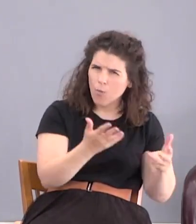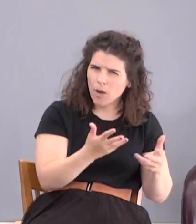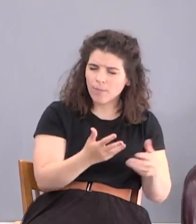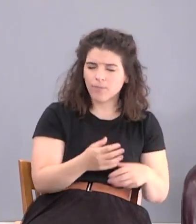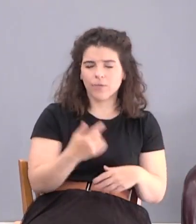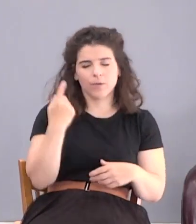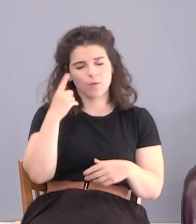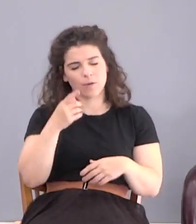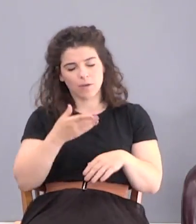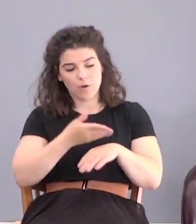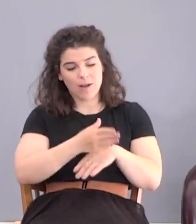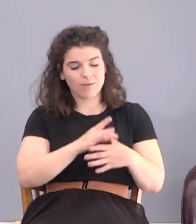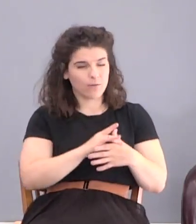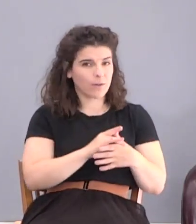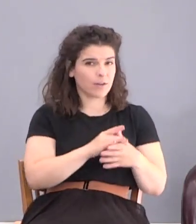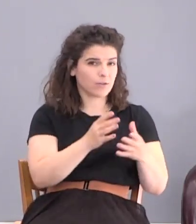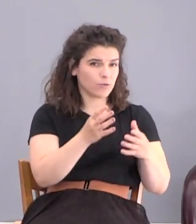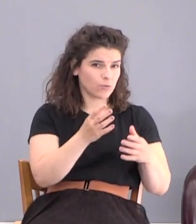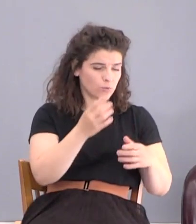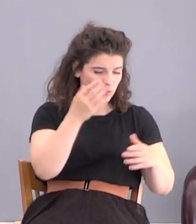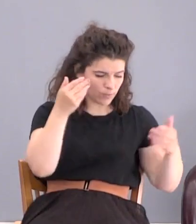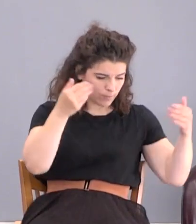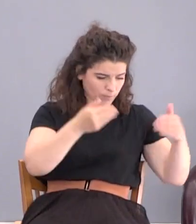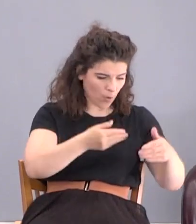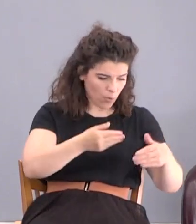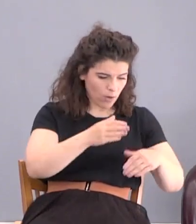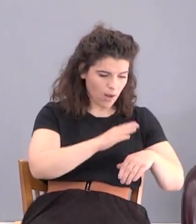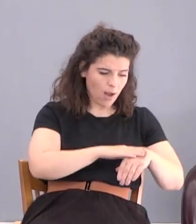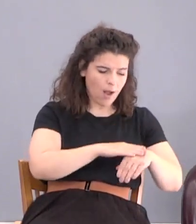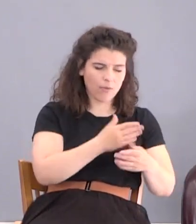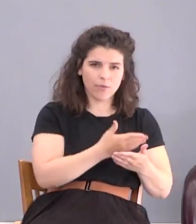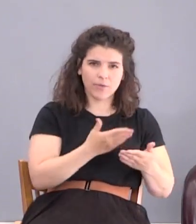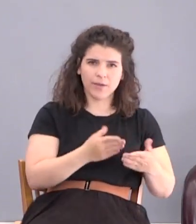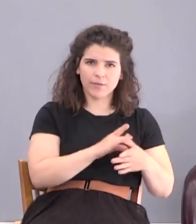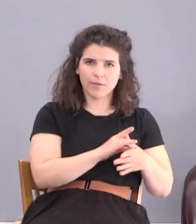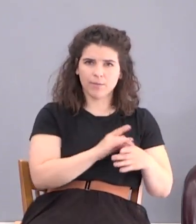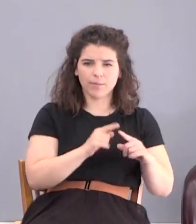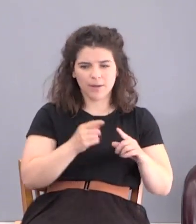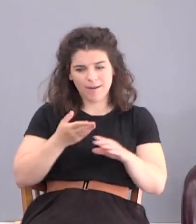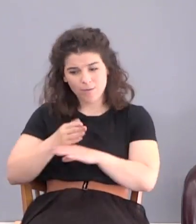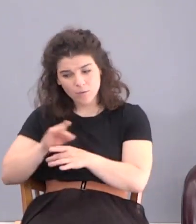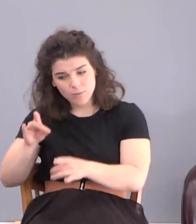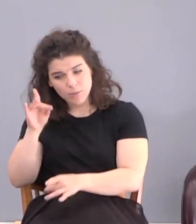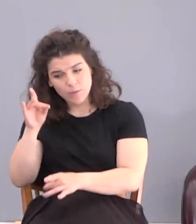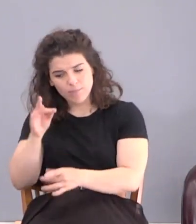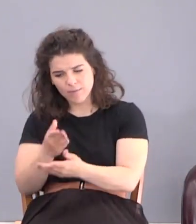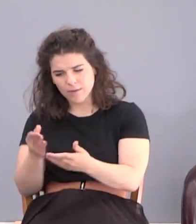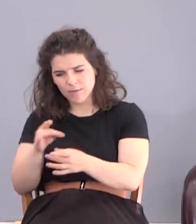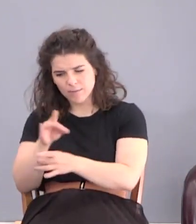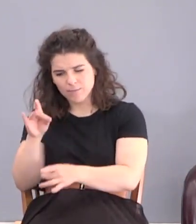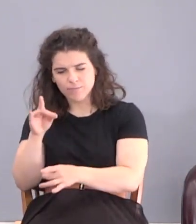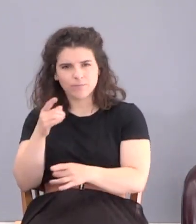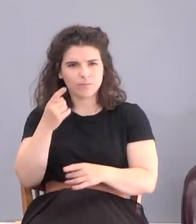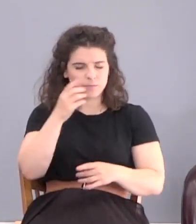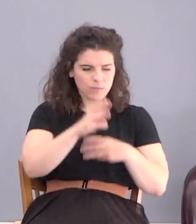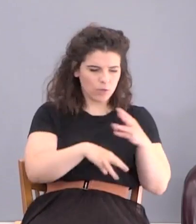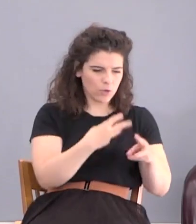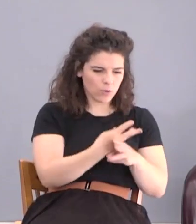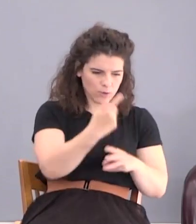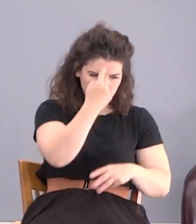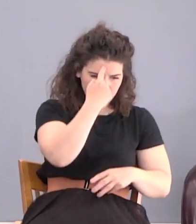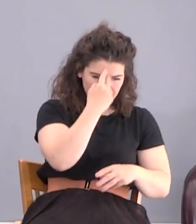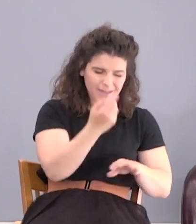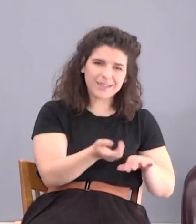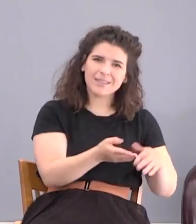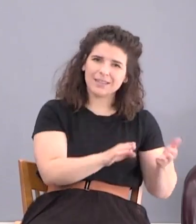"For they that are after the flesh do mind the things of the flesh, but they that are after the Spirit, the things of the Spirit. For to be carnally minded is death, but